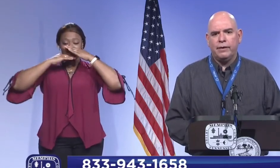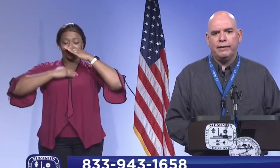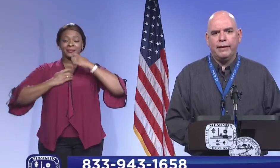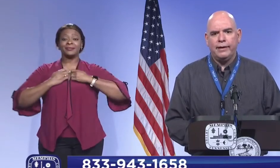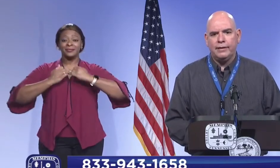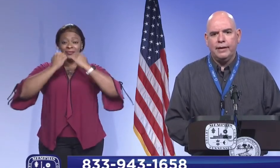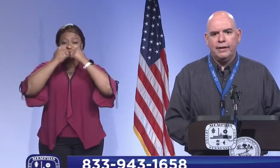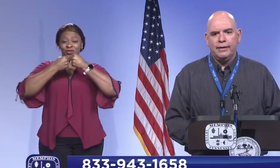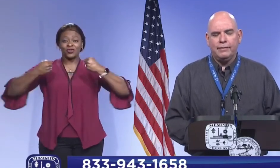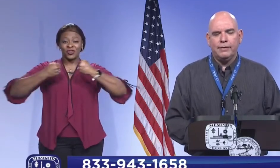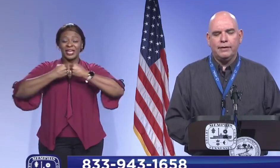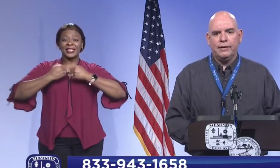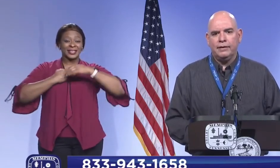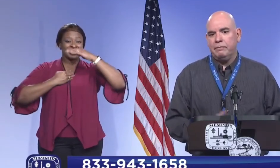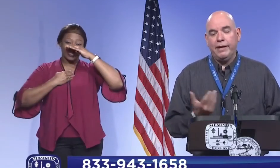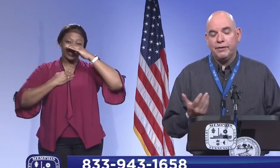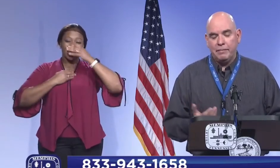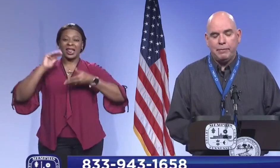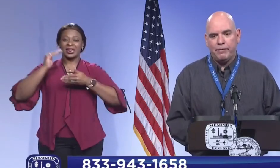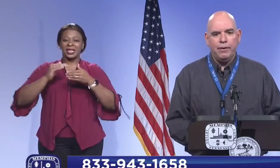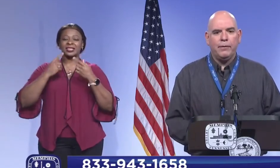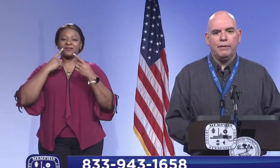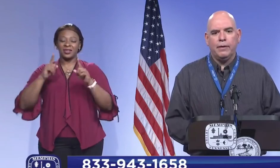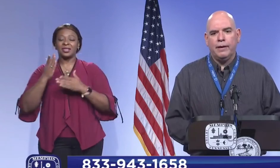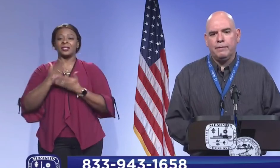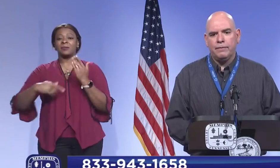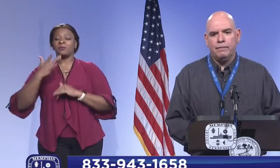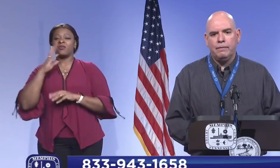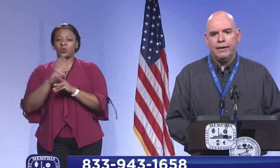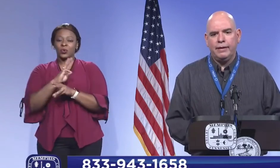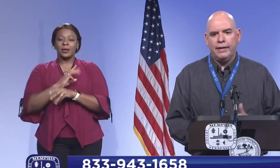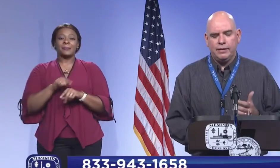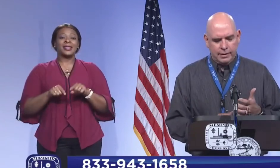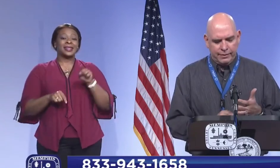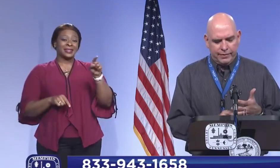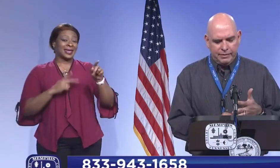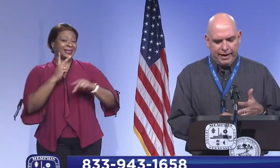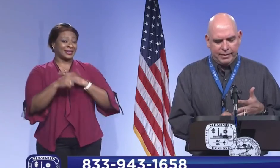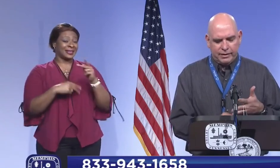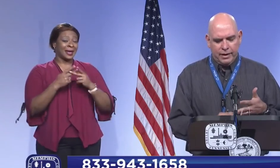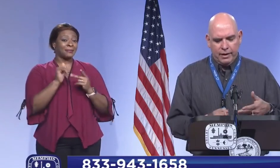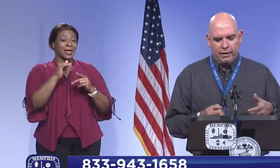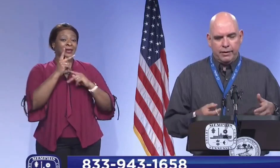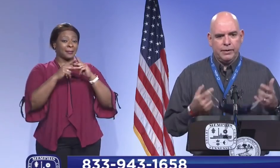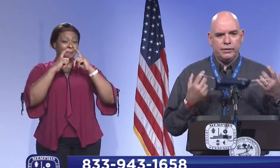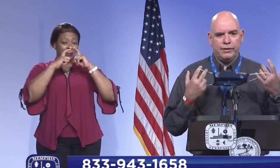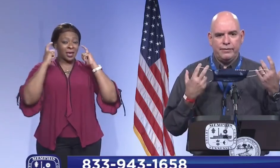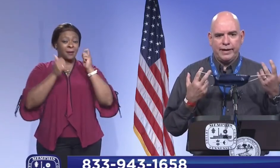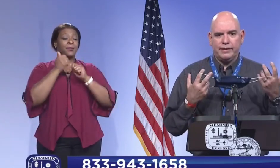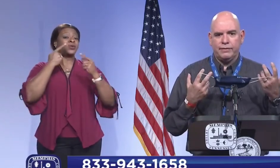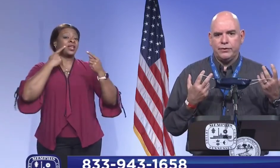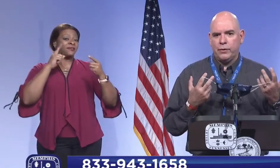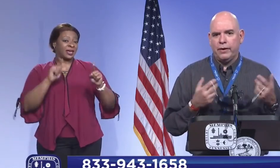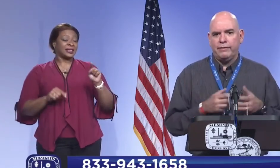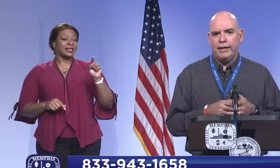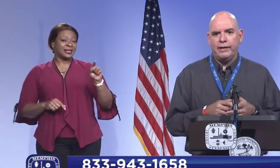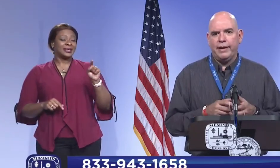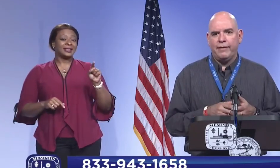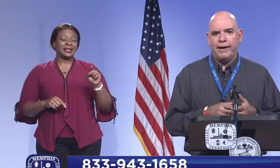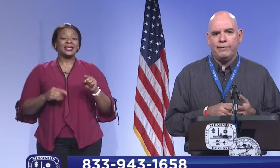covering that many of us may prefer to wear. But if these masks are the most effective, short